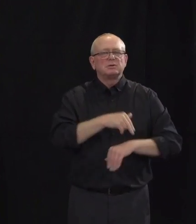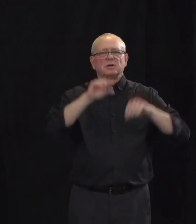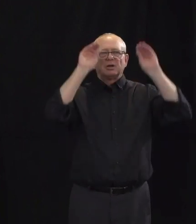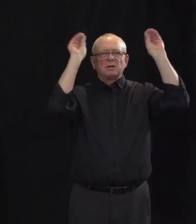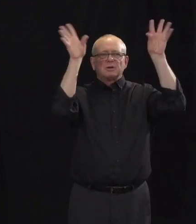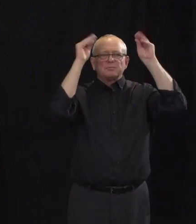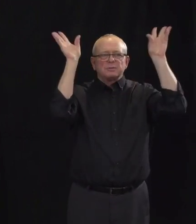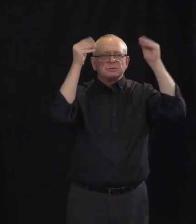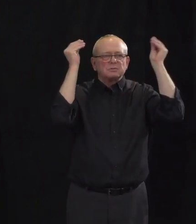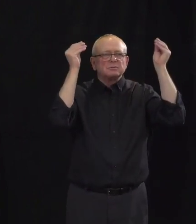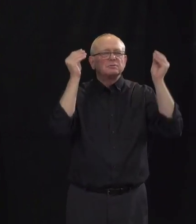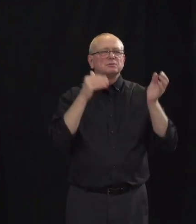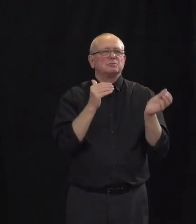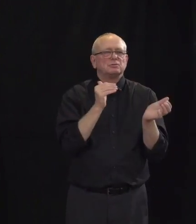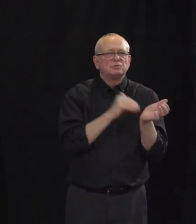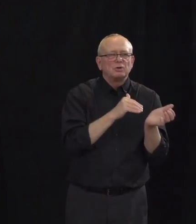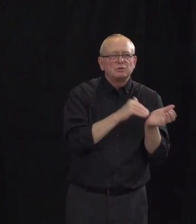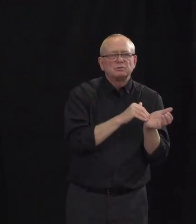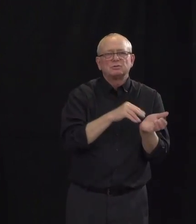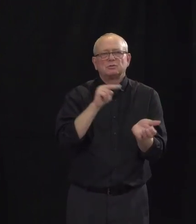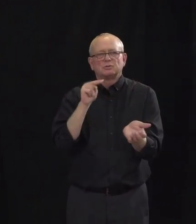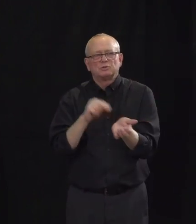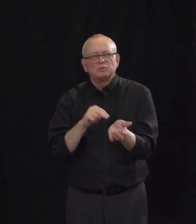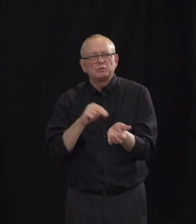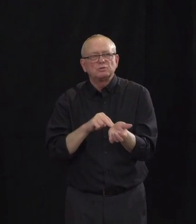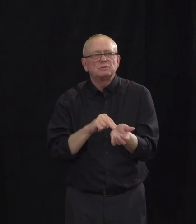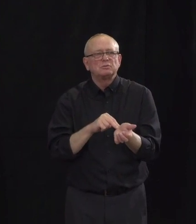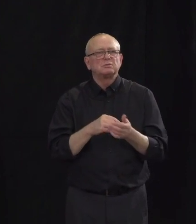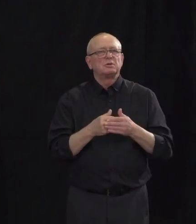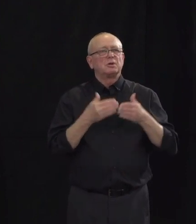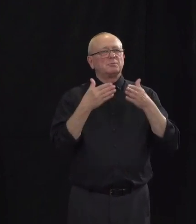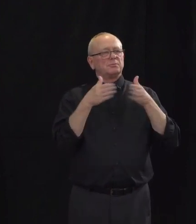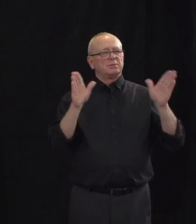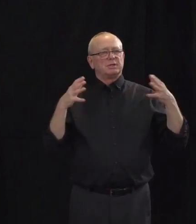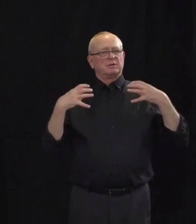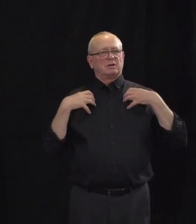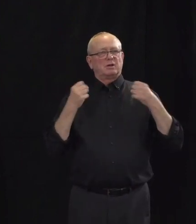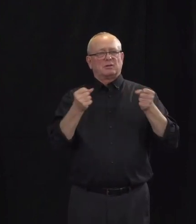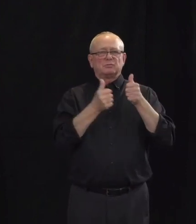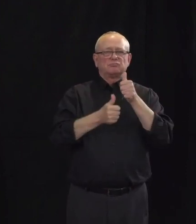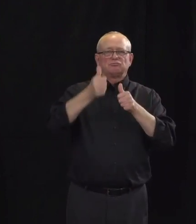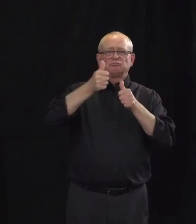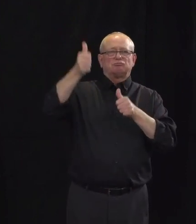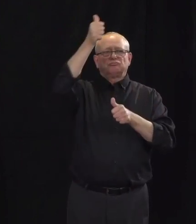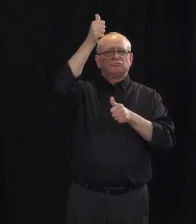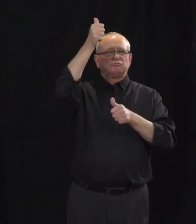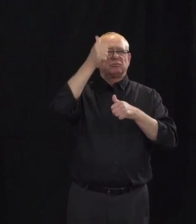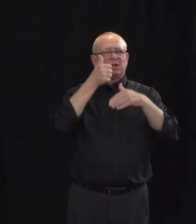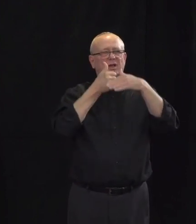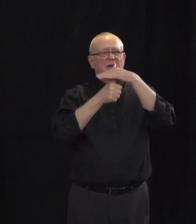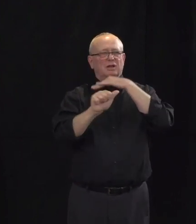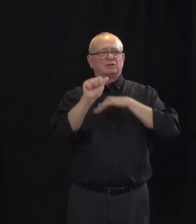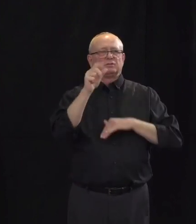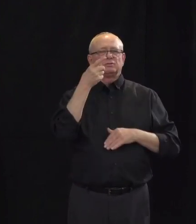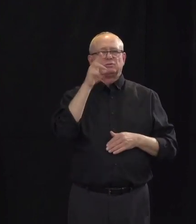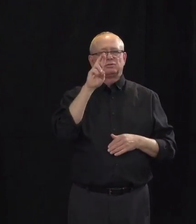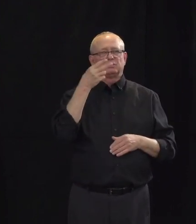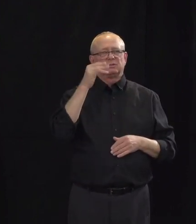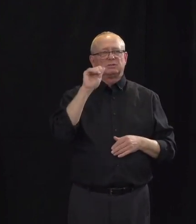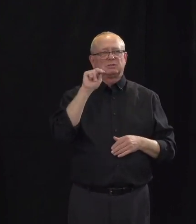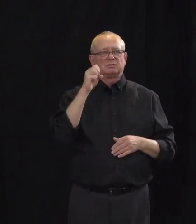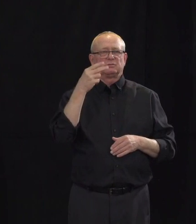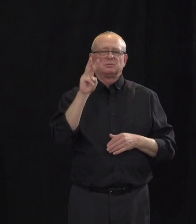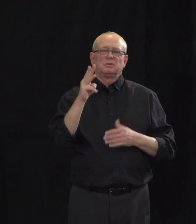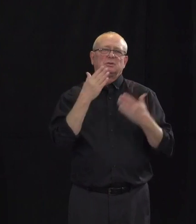health officials, led so capably by Dr. Hinshaw. At a meeting of the Emergency Management Committee of Cabinet earlier today,